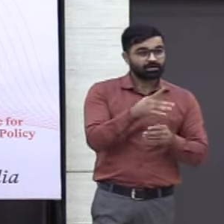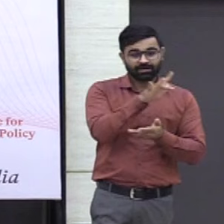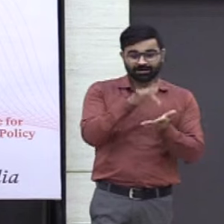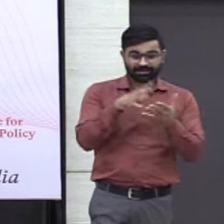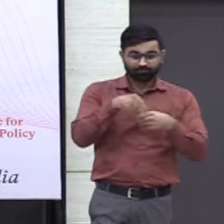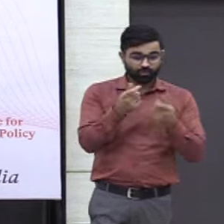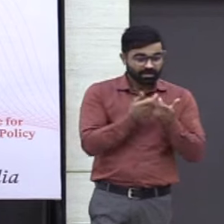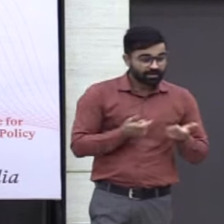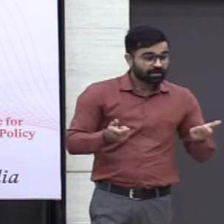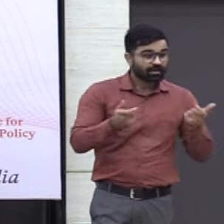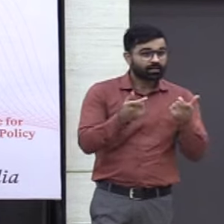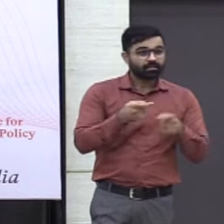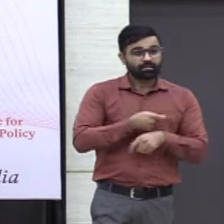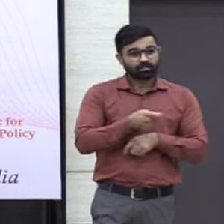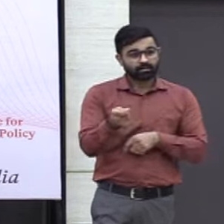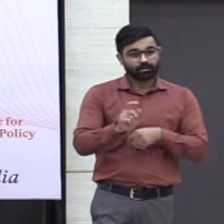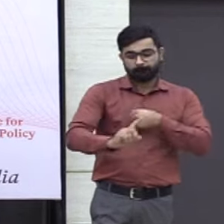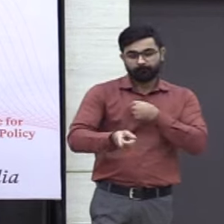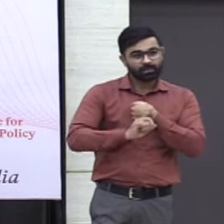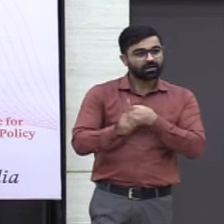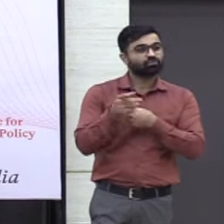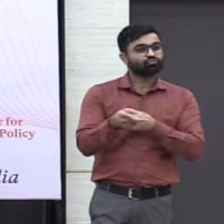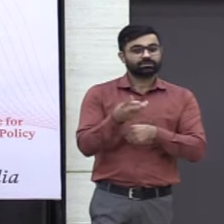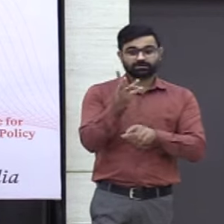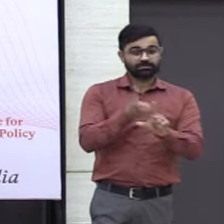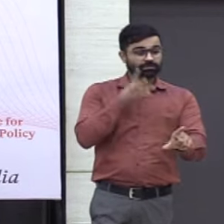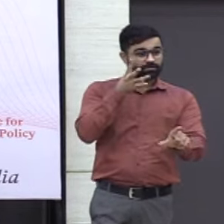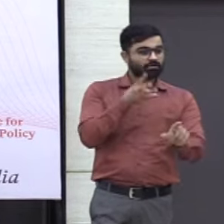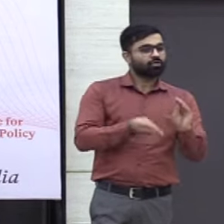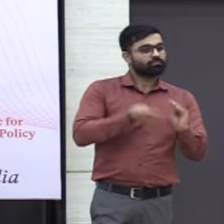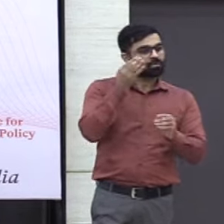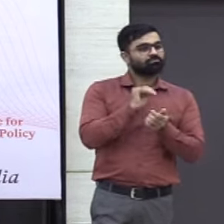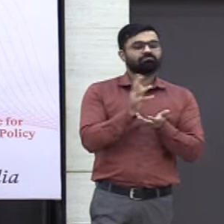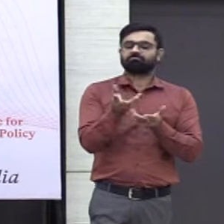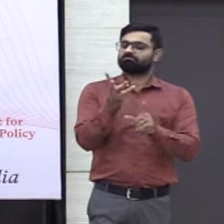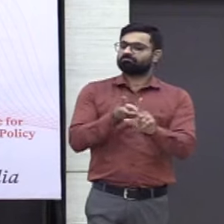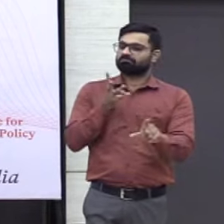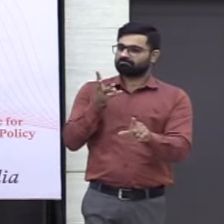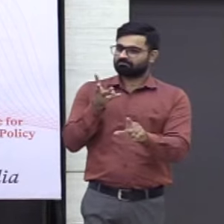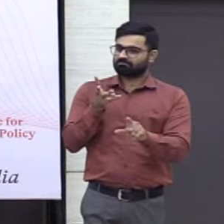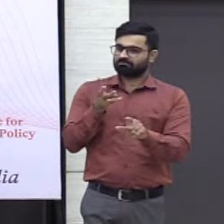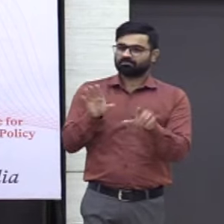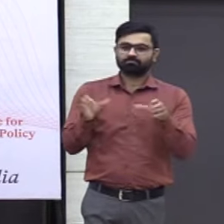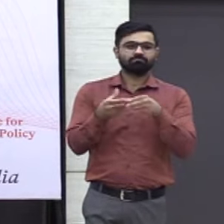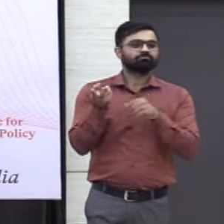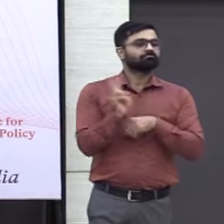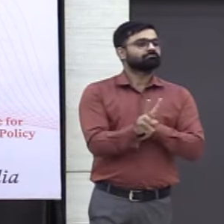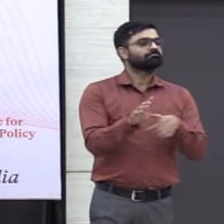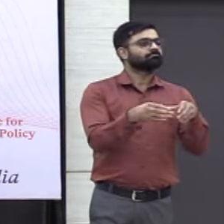to the commission of an offense punishable with 3 years or more becomes organized crime.